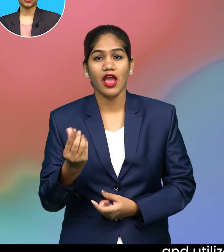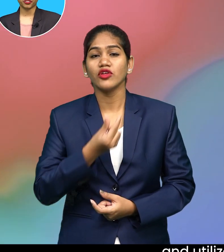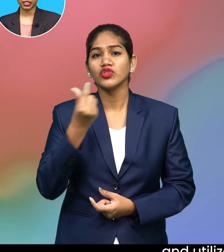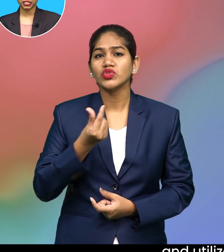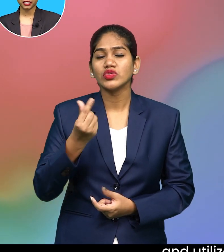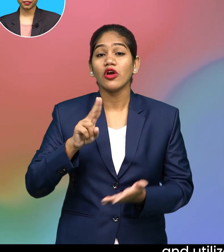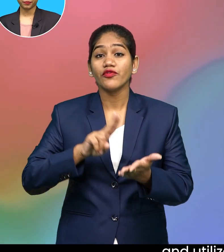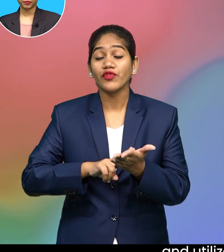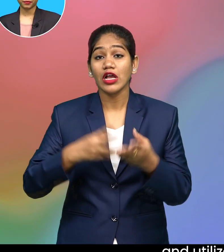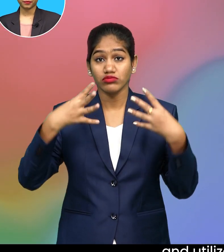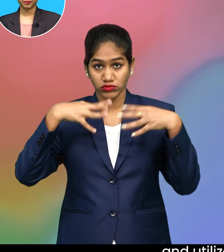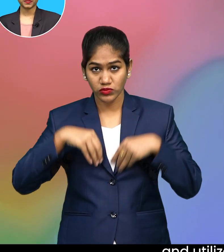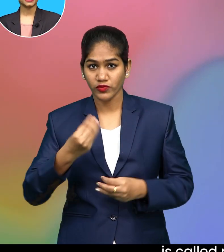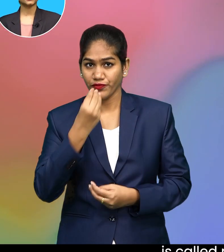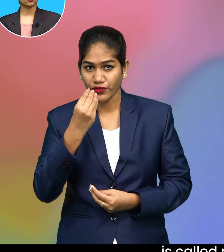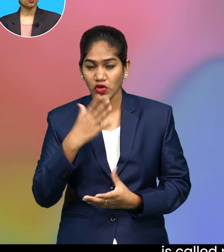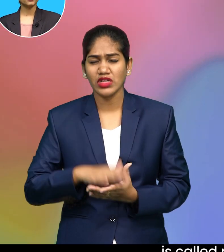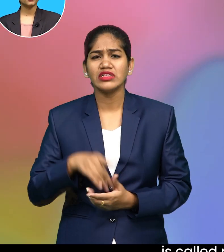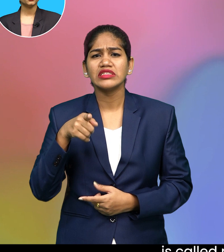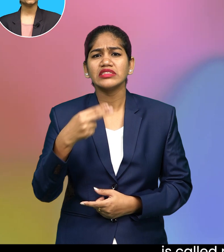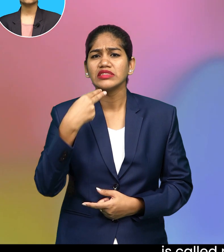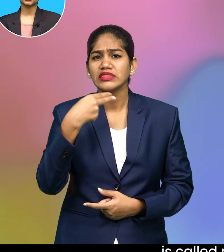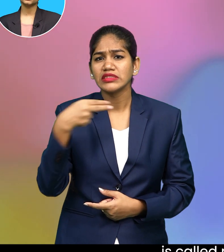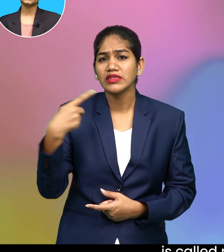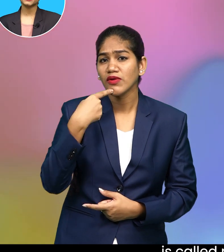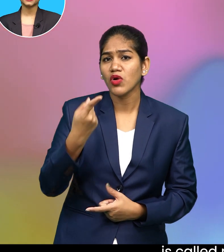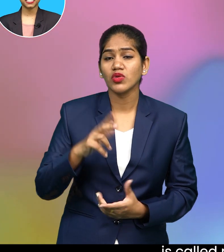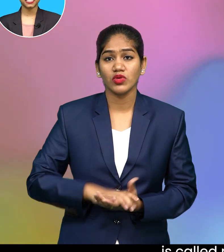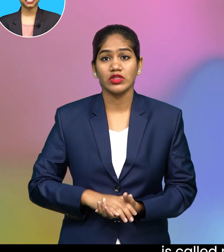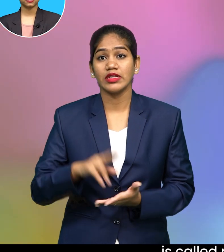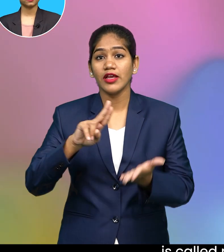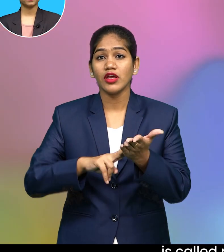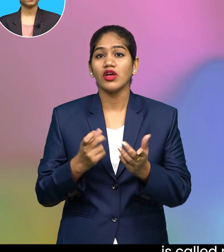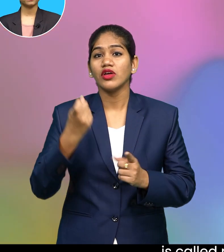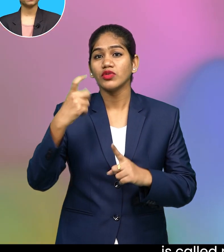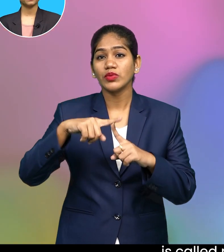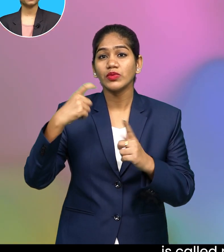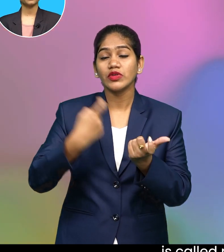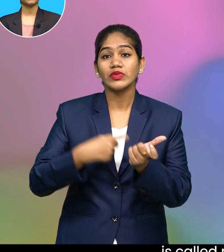of nutrients is called nutritional status.